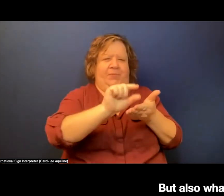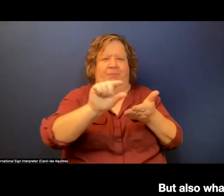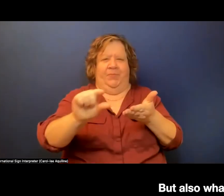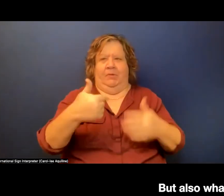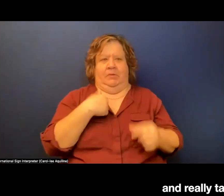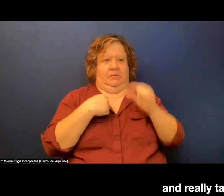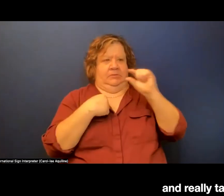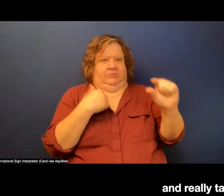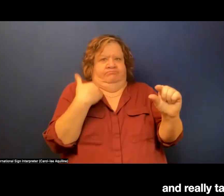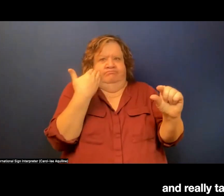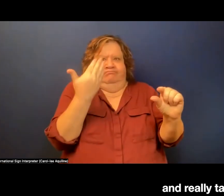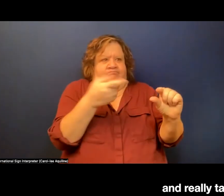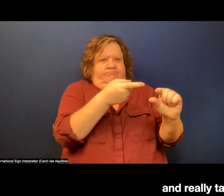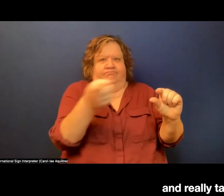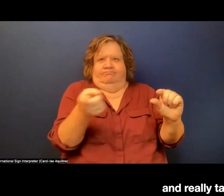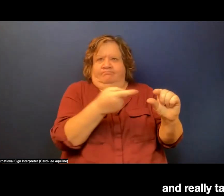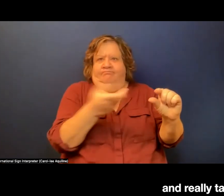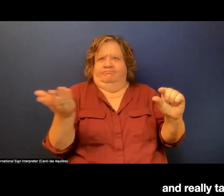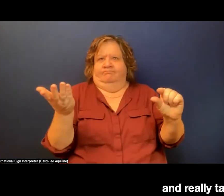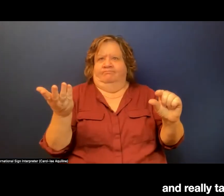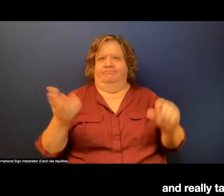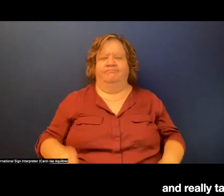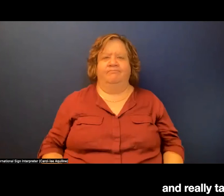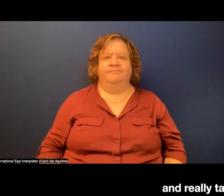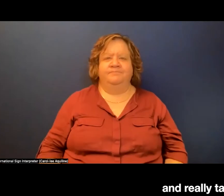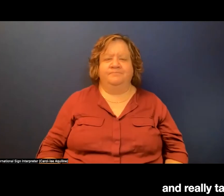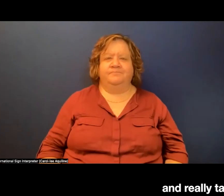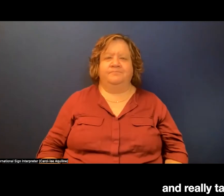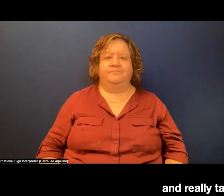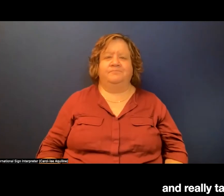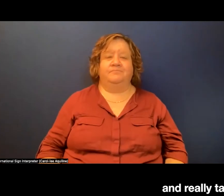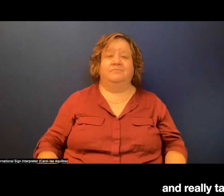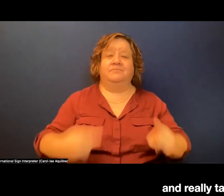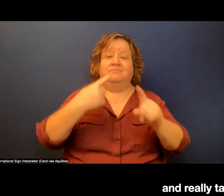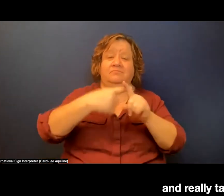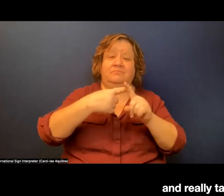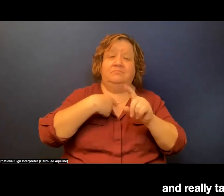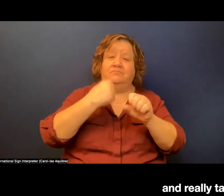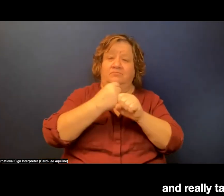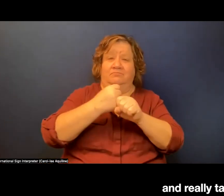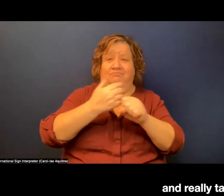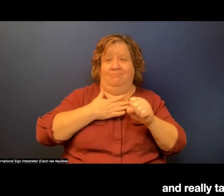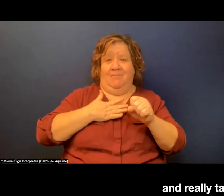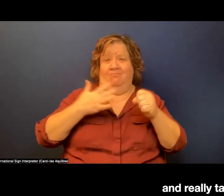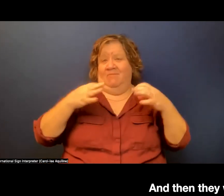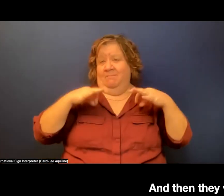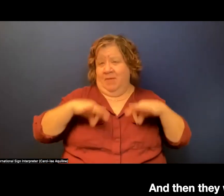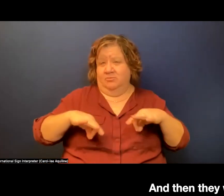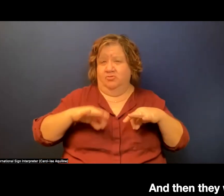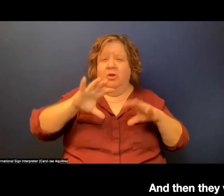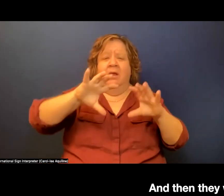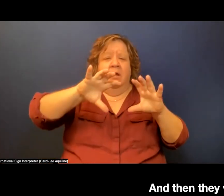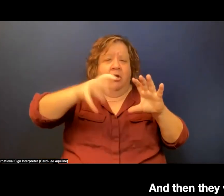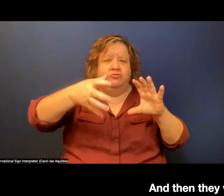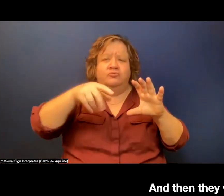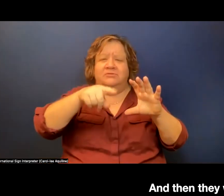work through our country posts and really talk to them directly and try and introduce them to local